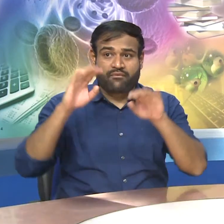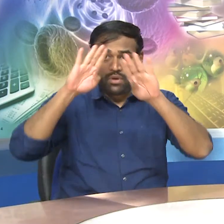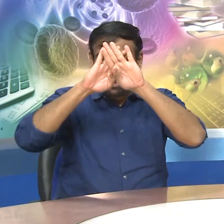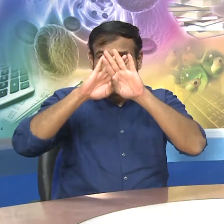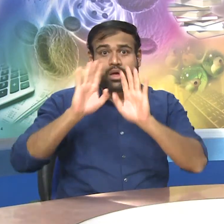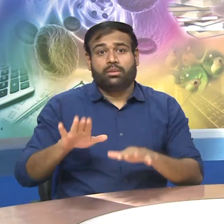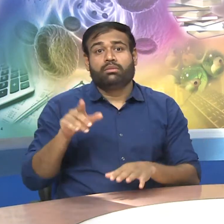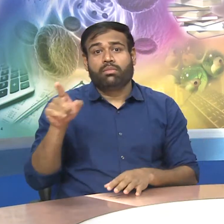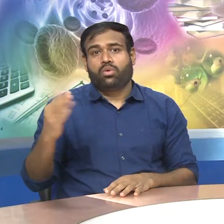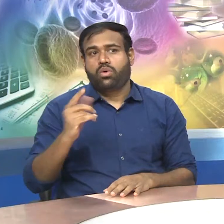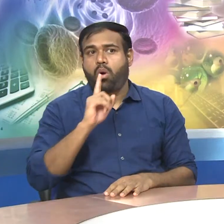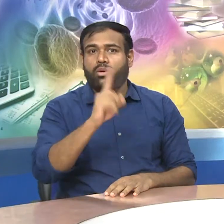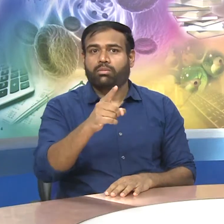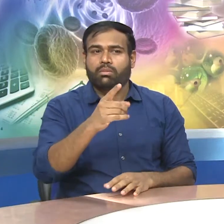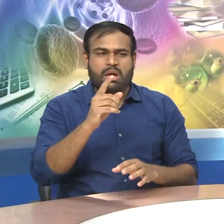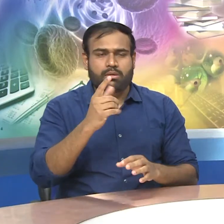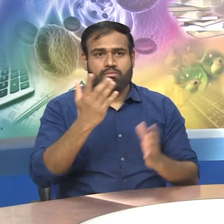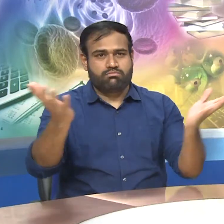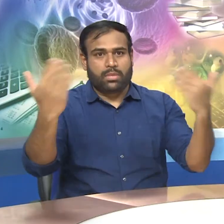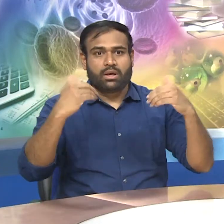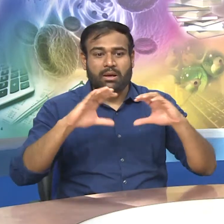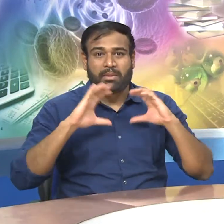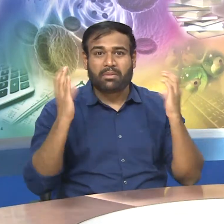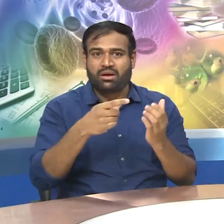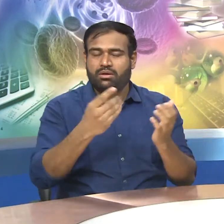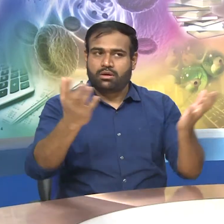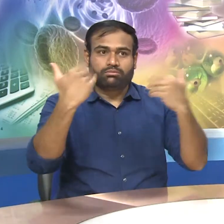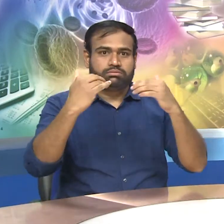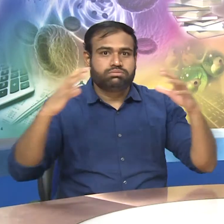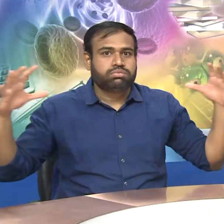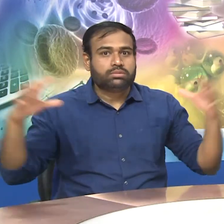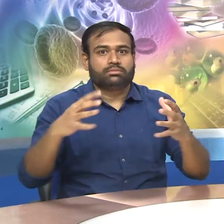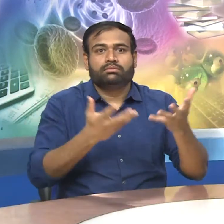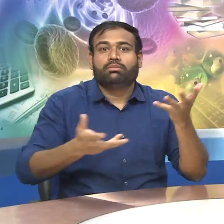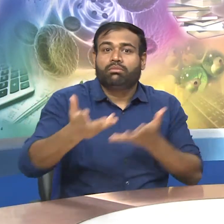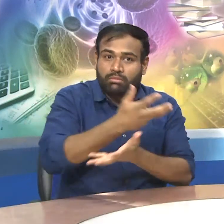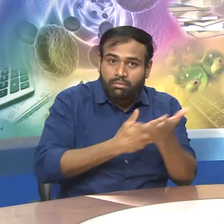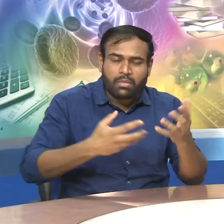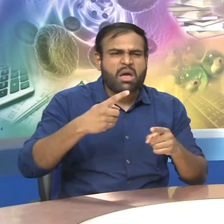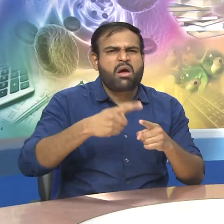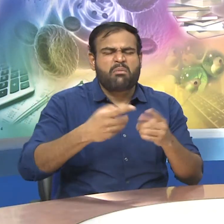6 months. The governor summons and prorogues